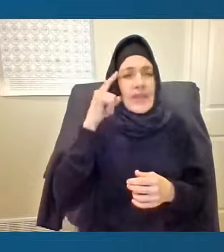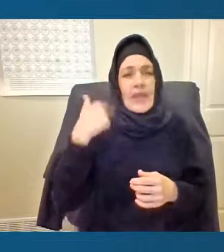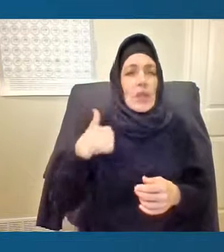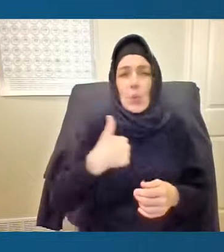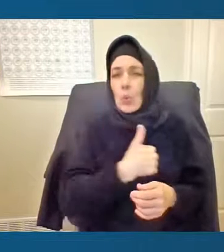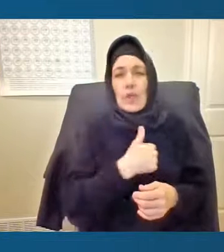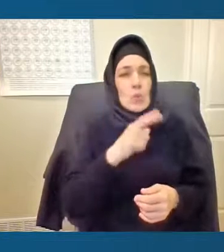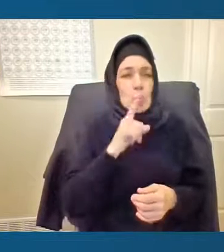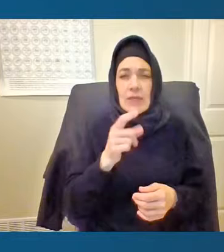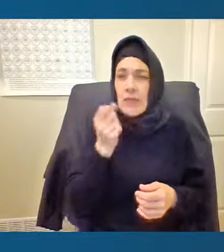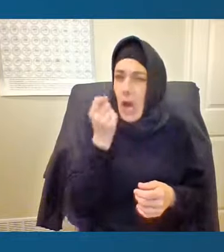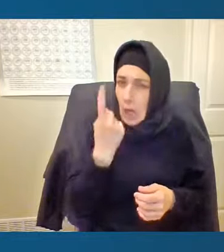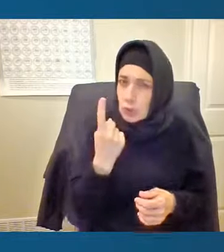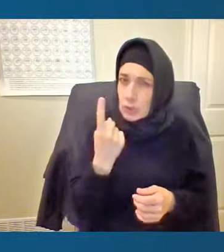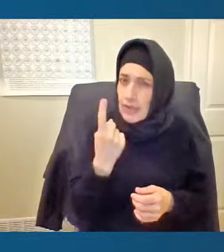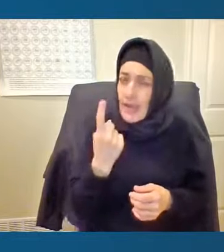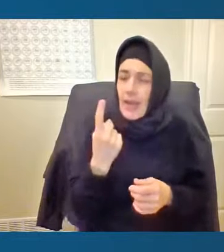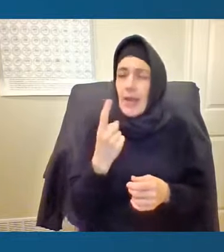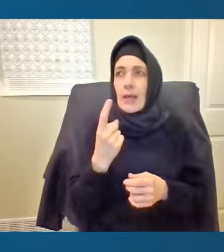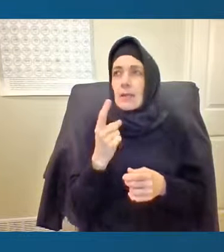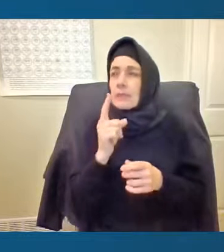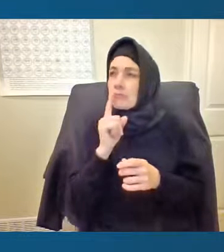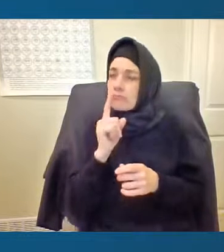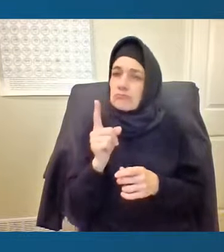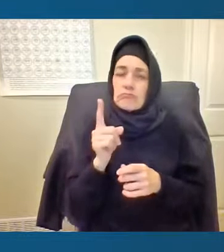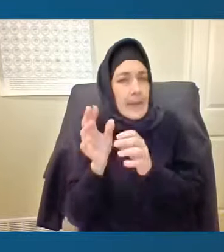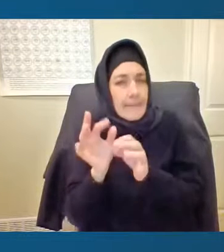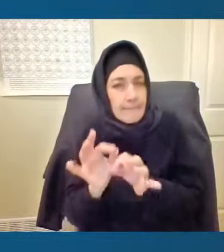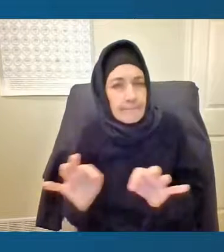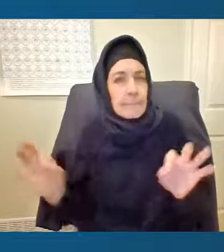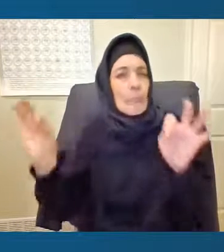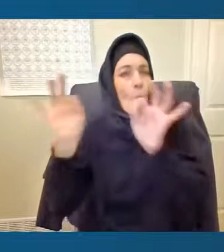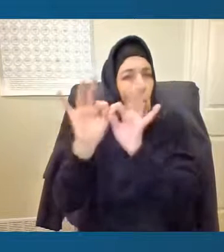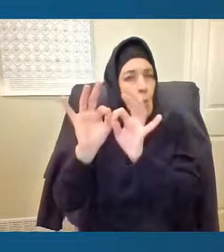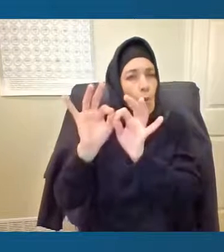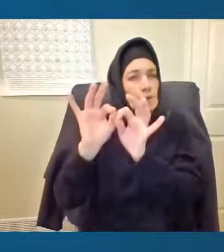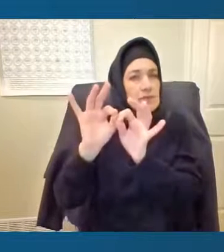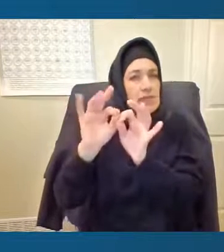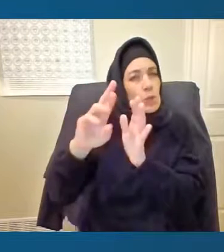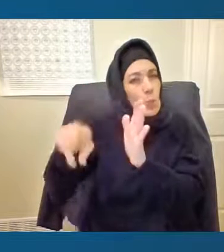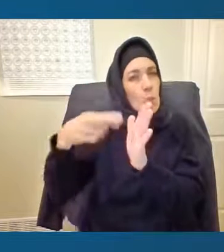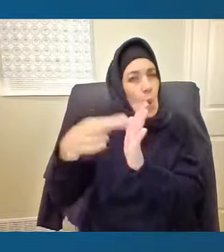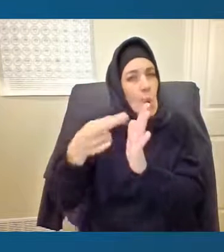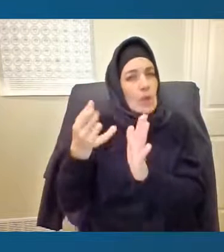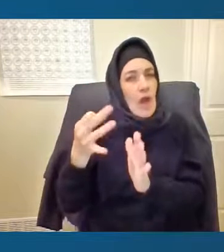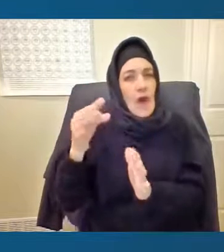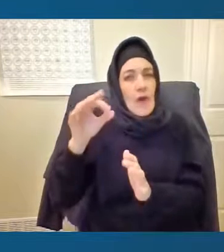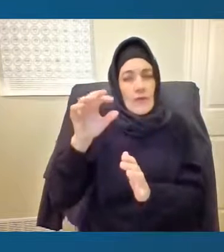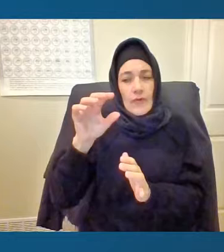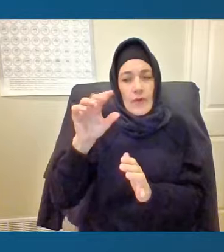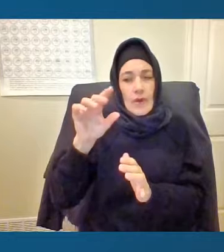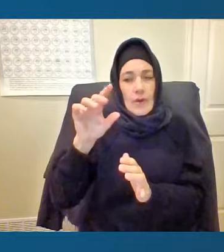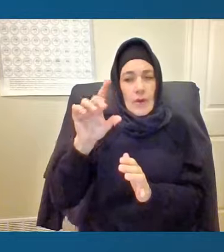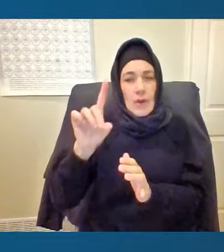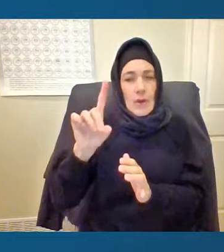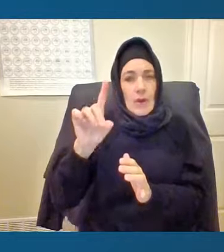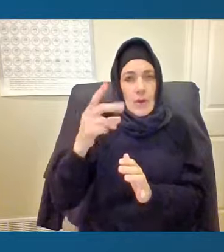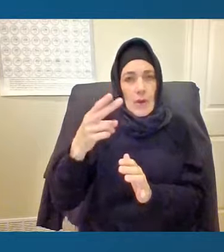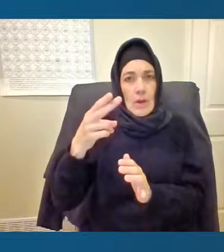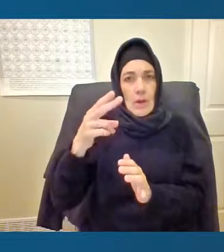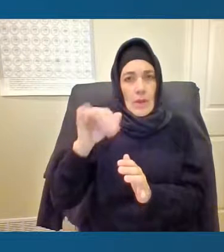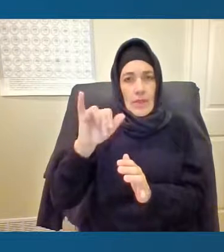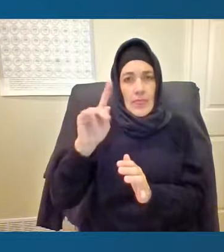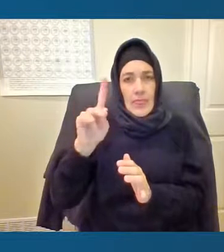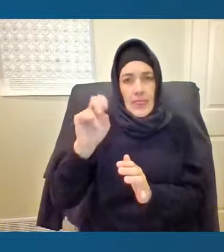the pivotal role that dhikr, like this word we hear all the time, and I'm going to translate it. Dhikr is the remembrance of